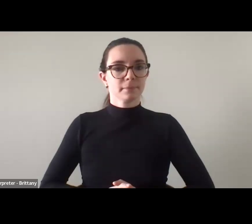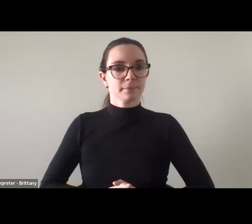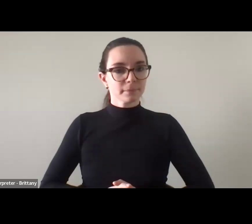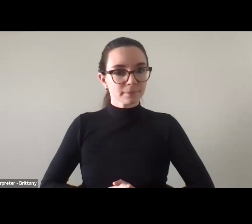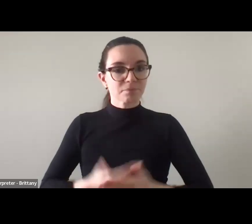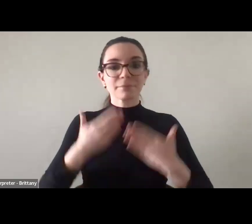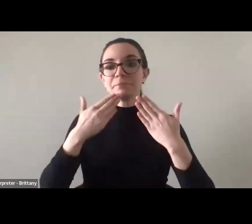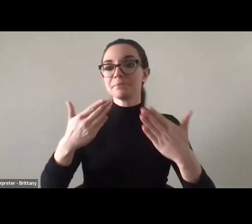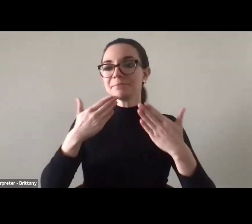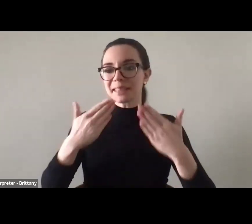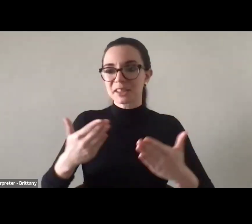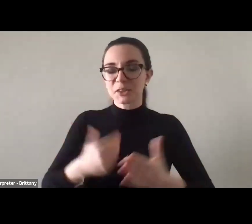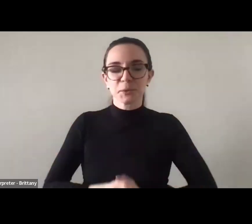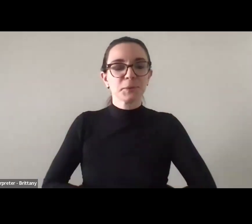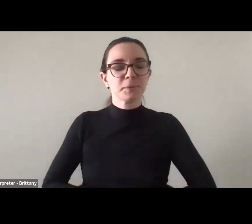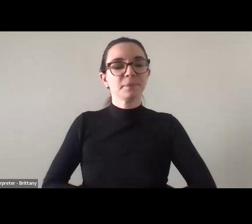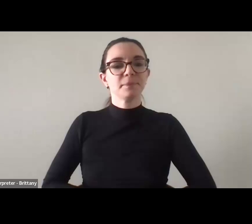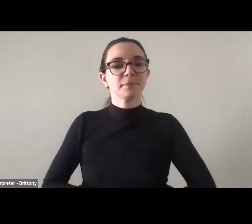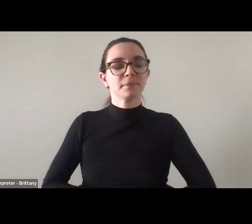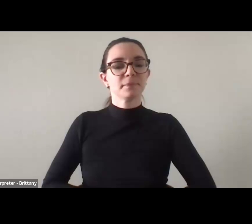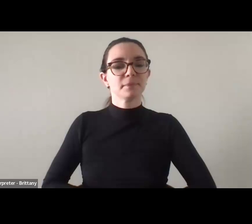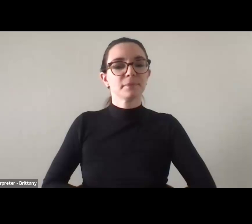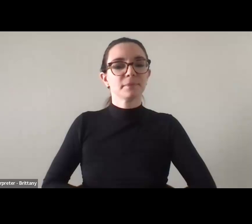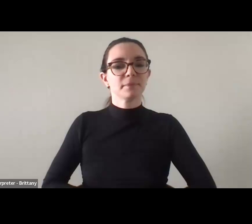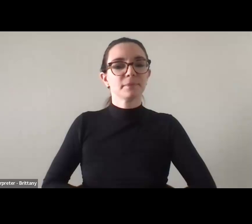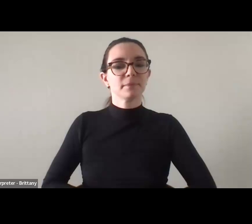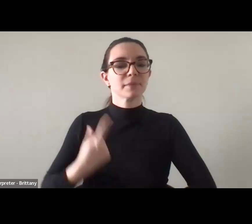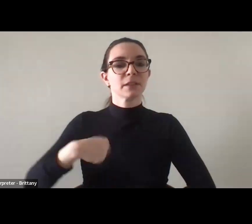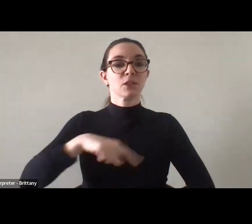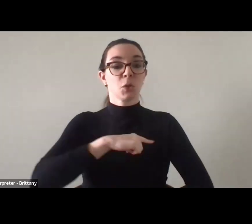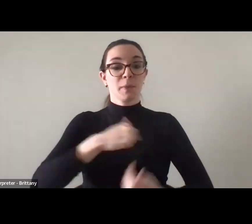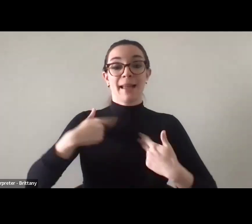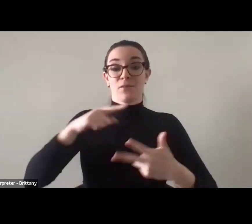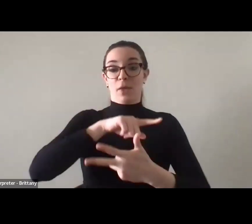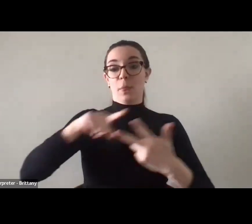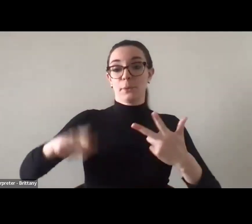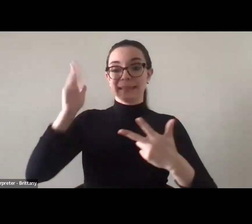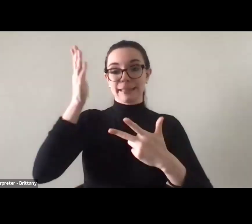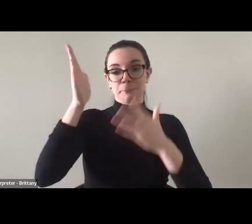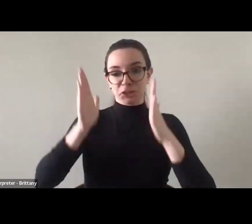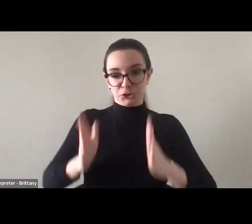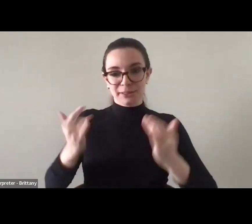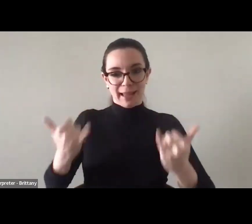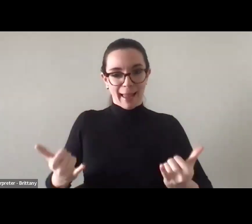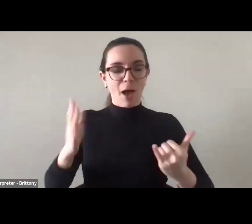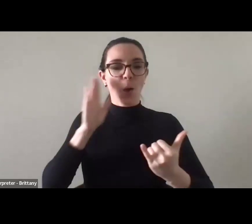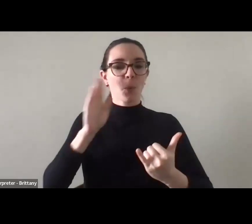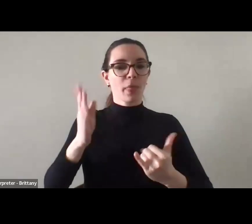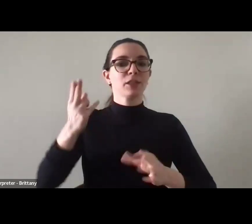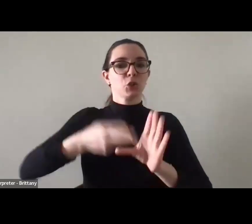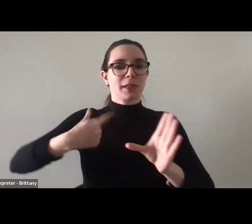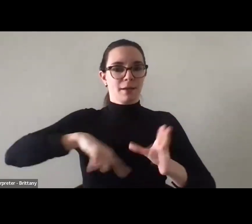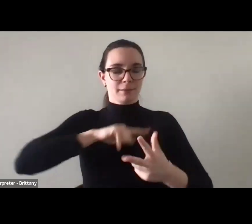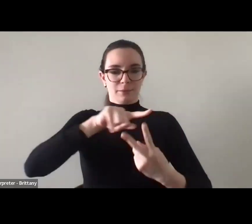Thank you, Stephanie. So we have 3 speakers now joining us to talk. 2 of them are talking